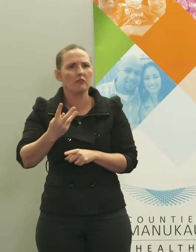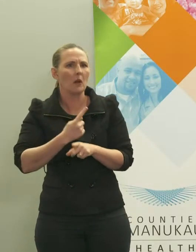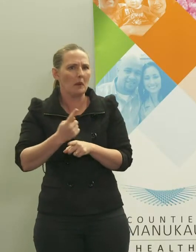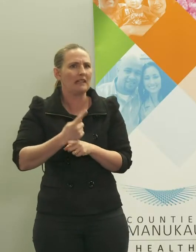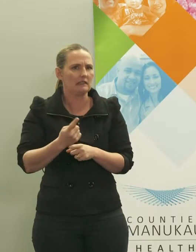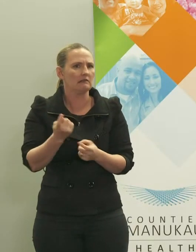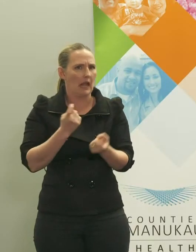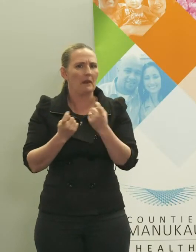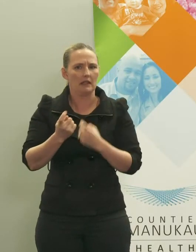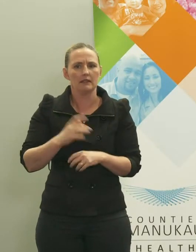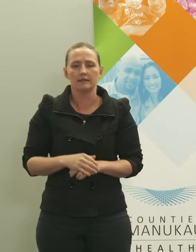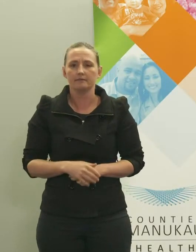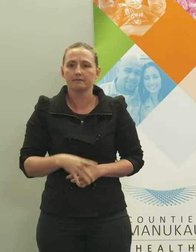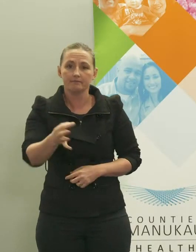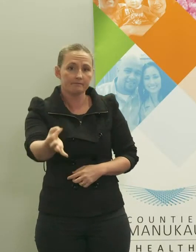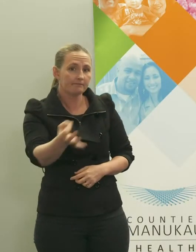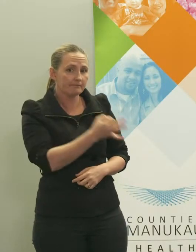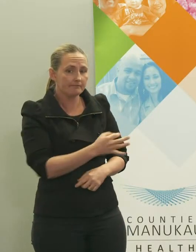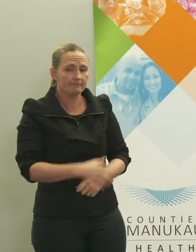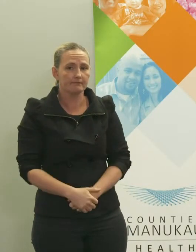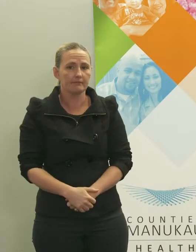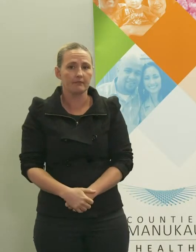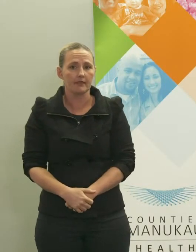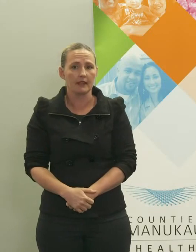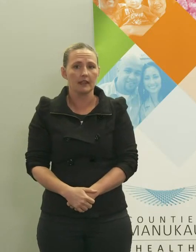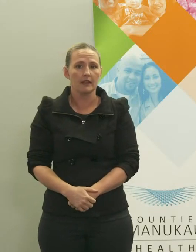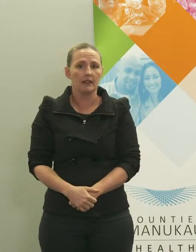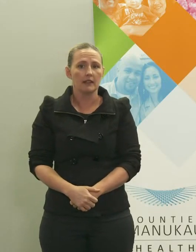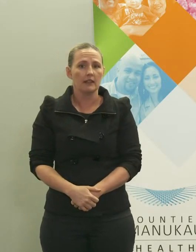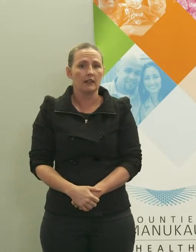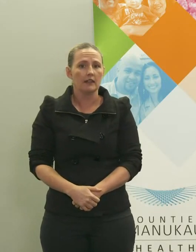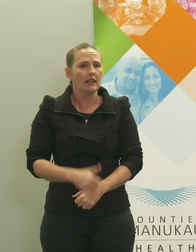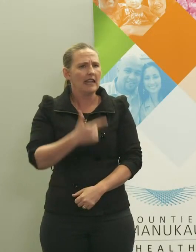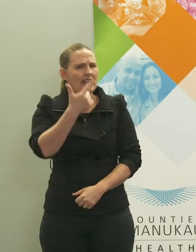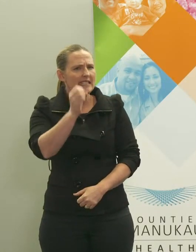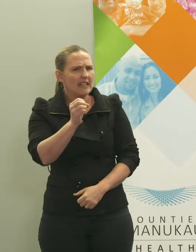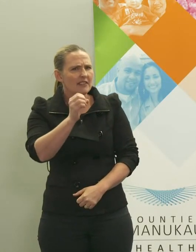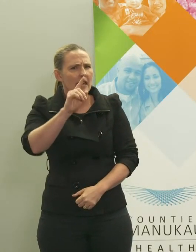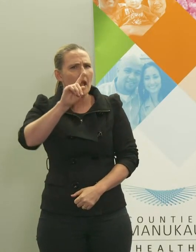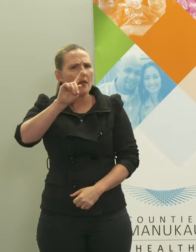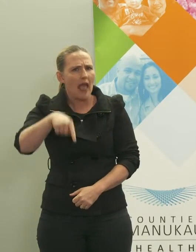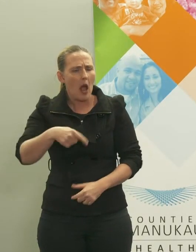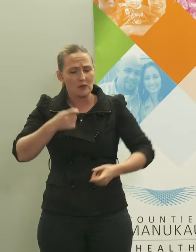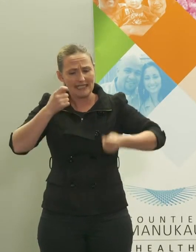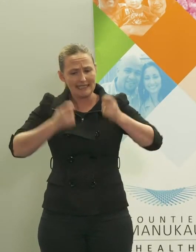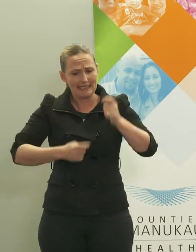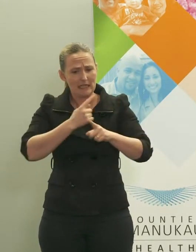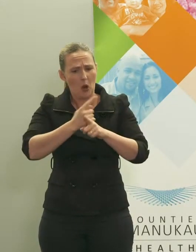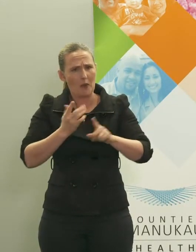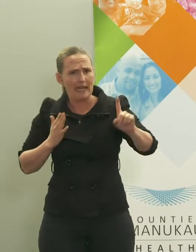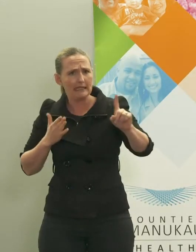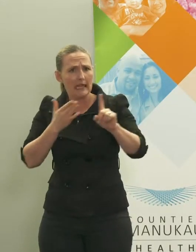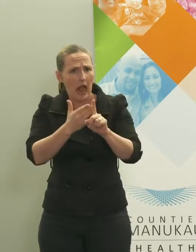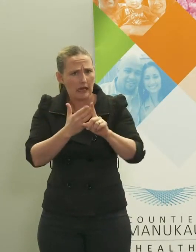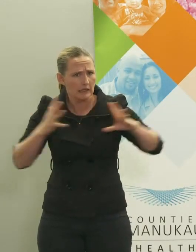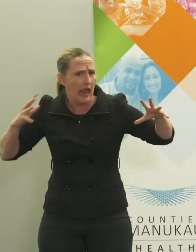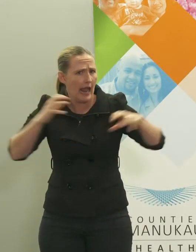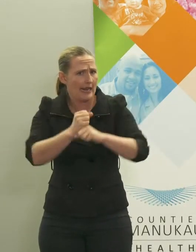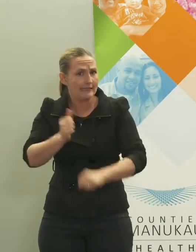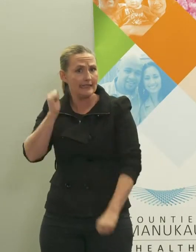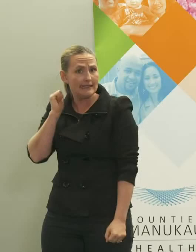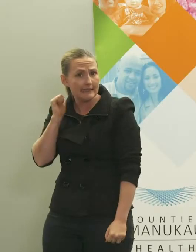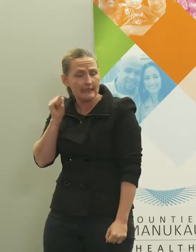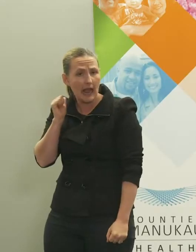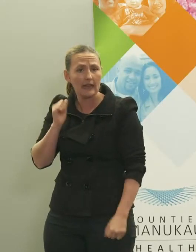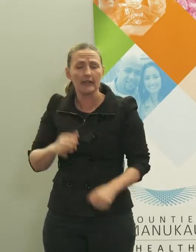testing target blitz of 70,000 tests for the week ended yesterday? I might ask the Minister